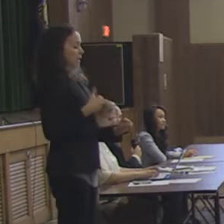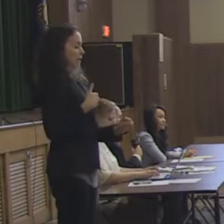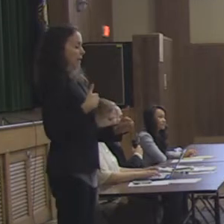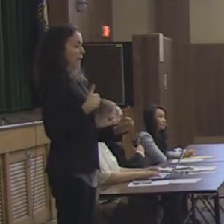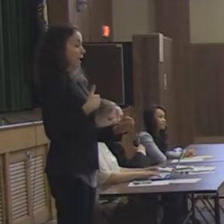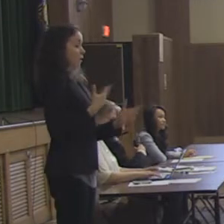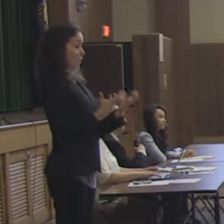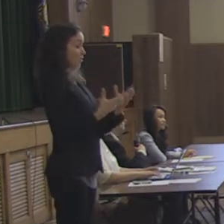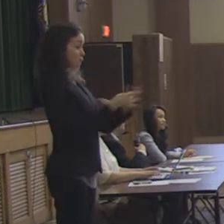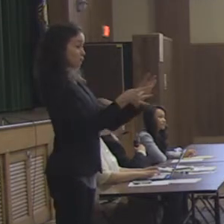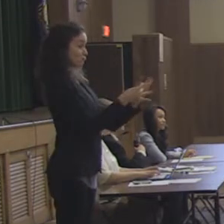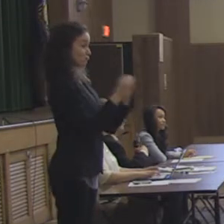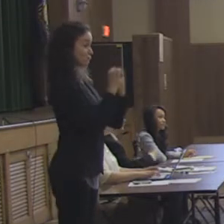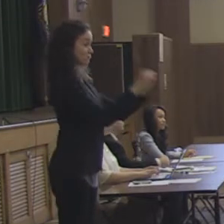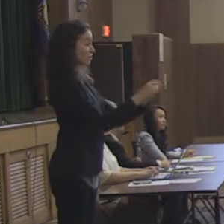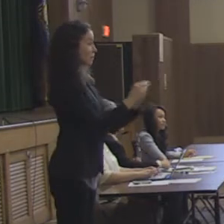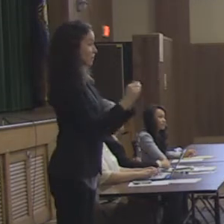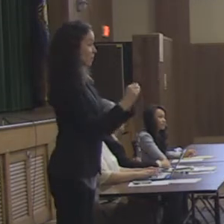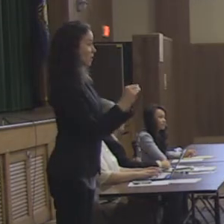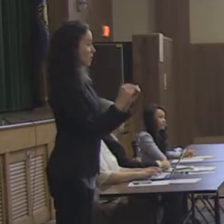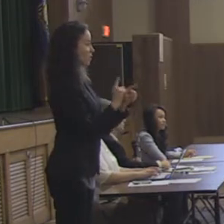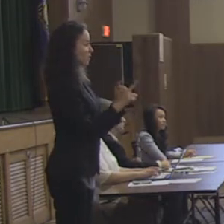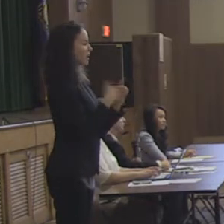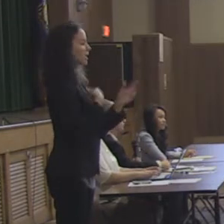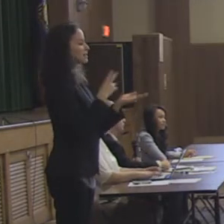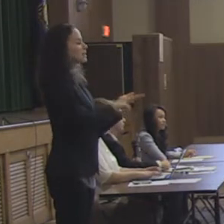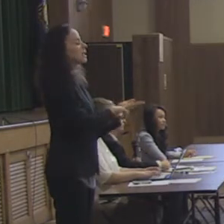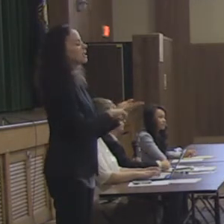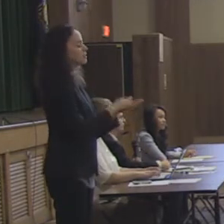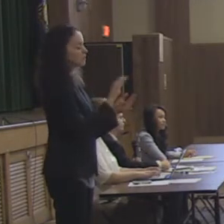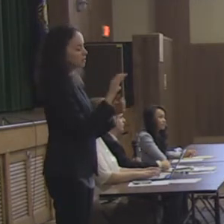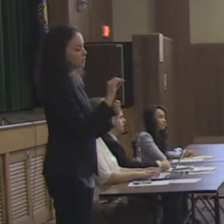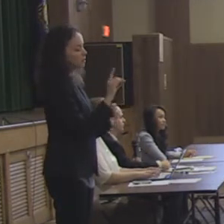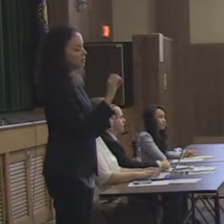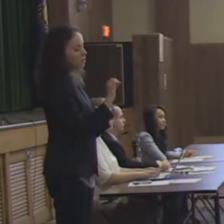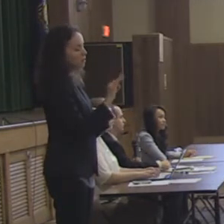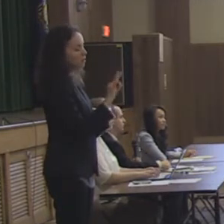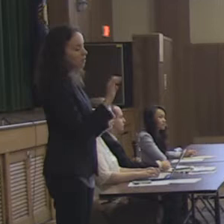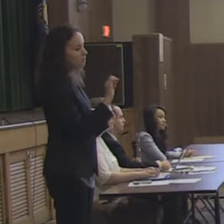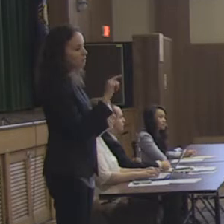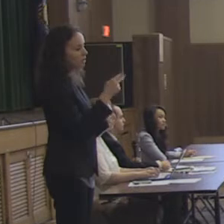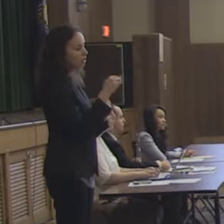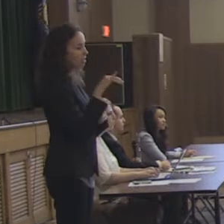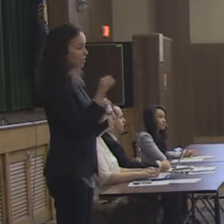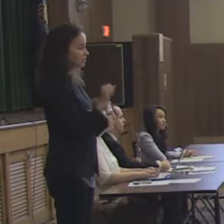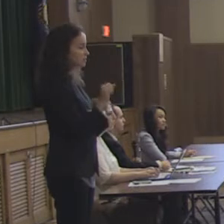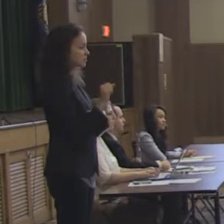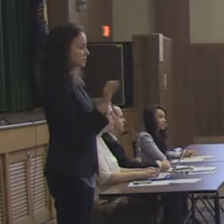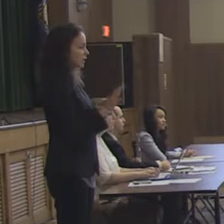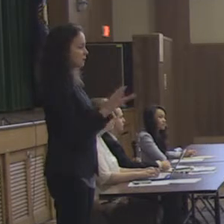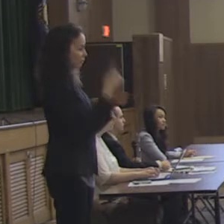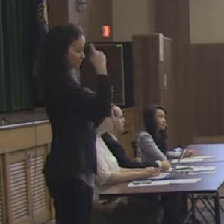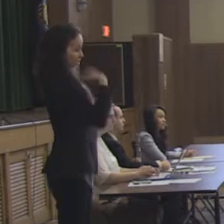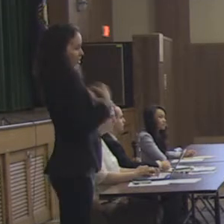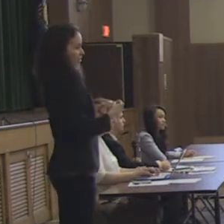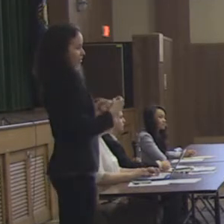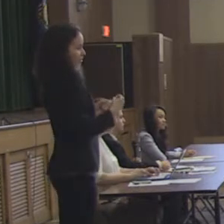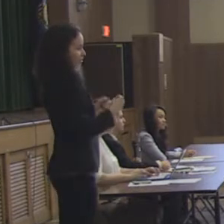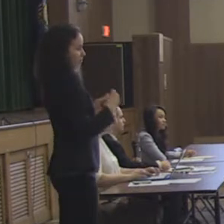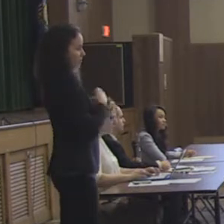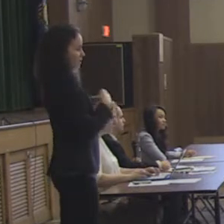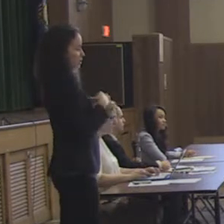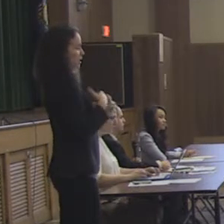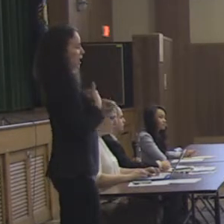but I signed a code of ethics as there's the Behavioral Health Division, not to speak